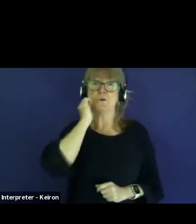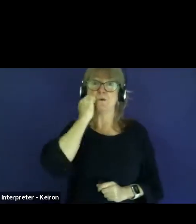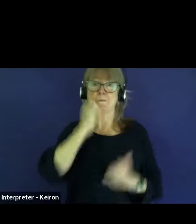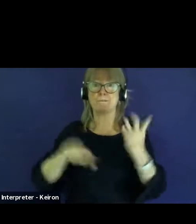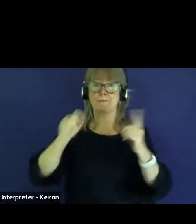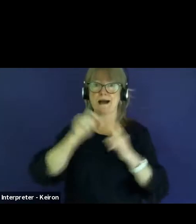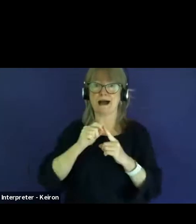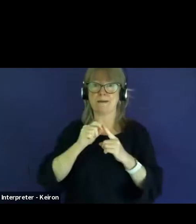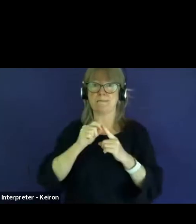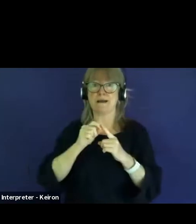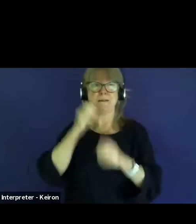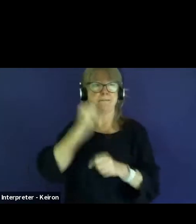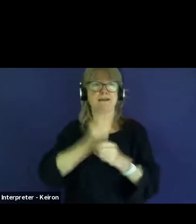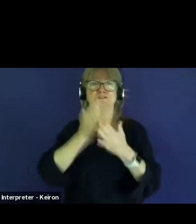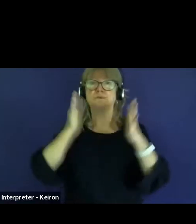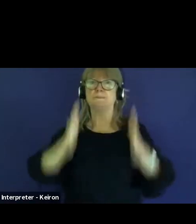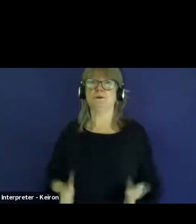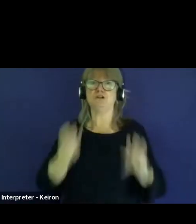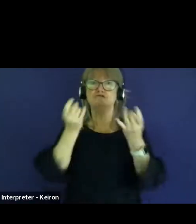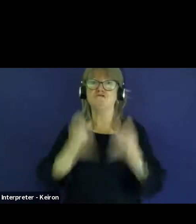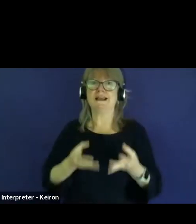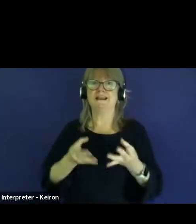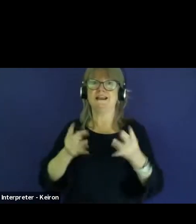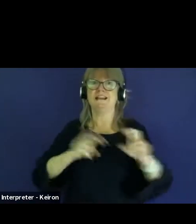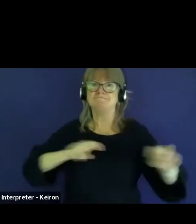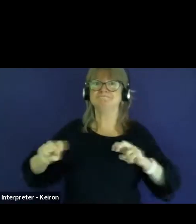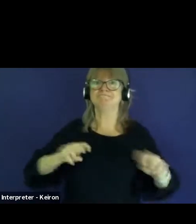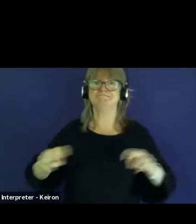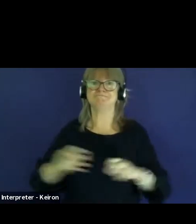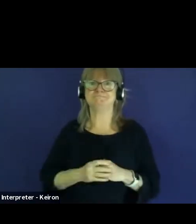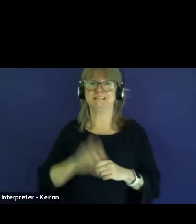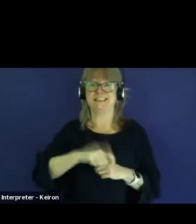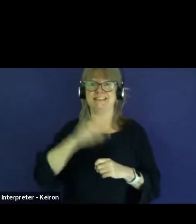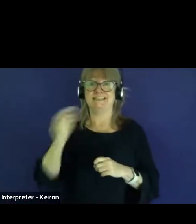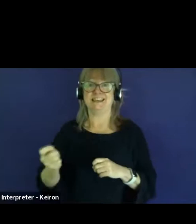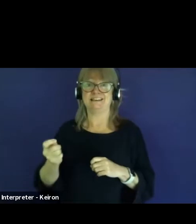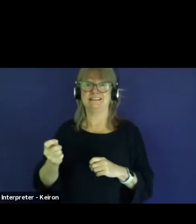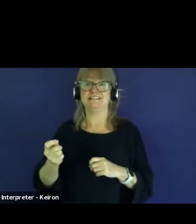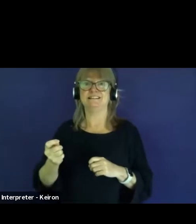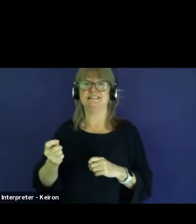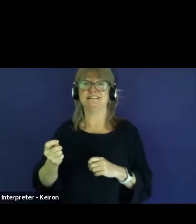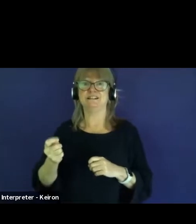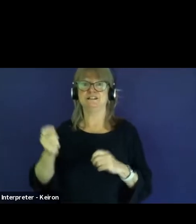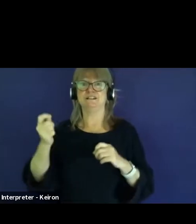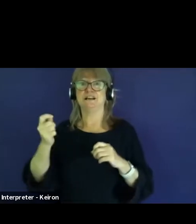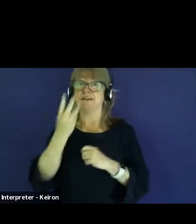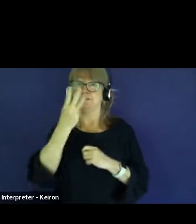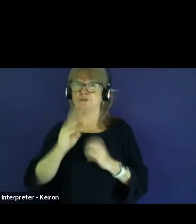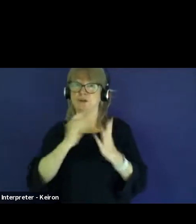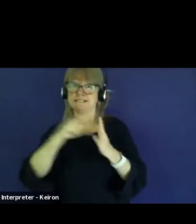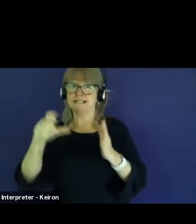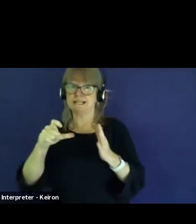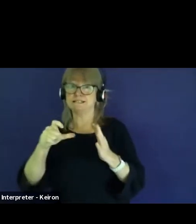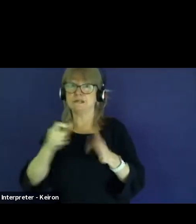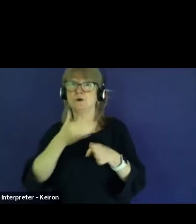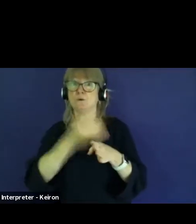up to get the body ready for activity. Then we're going to go into our session, which will be 30 seconds worth of work